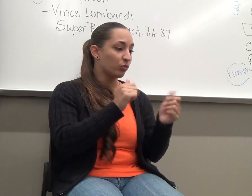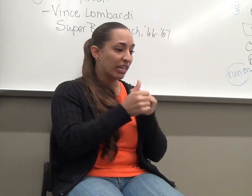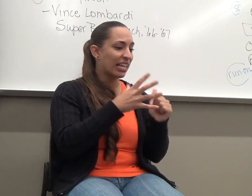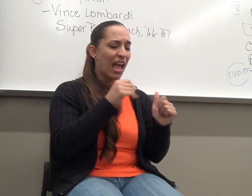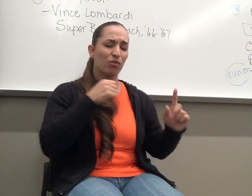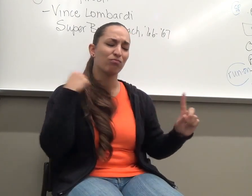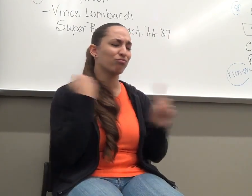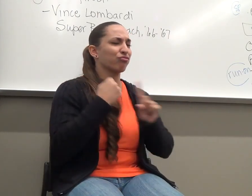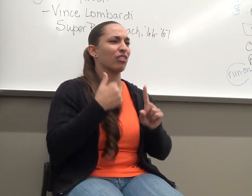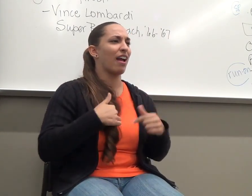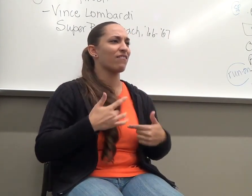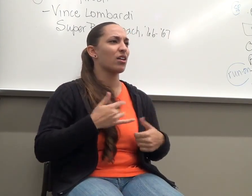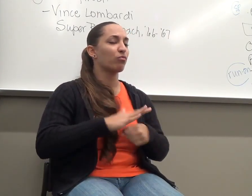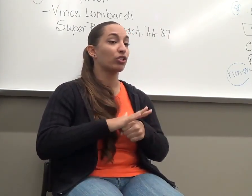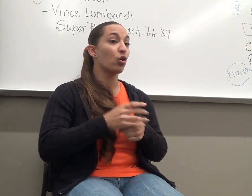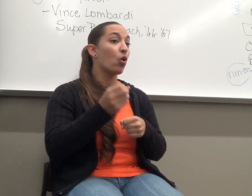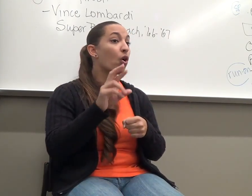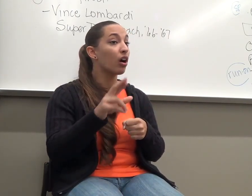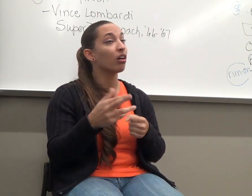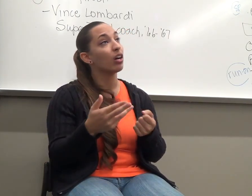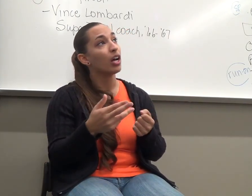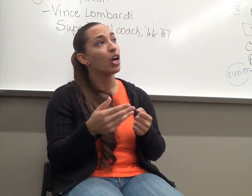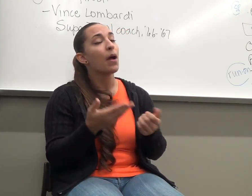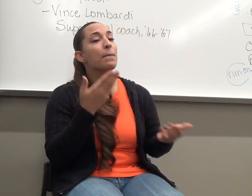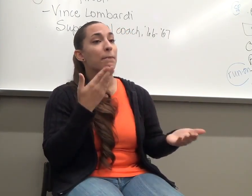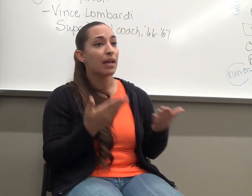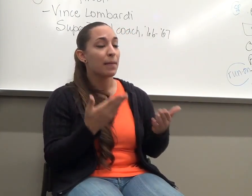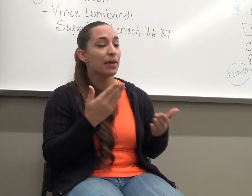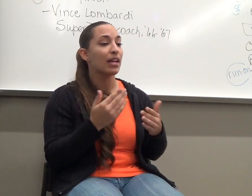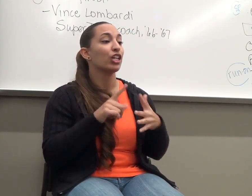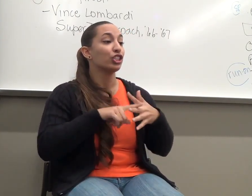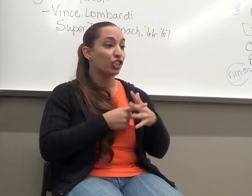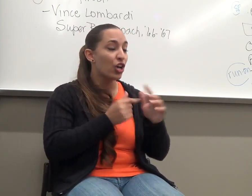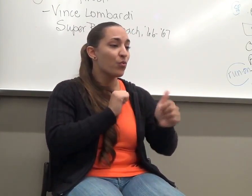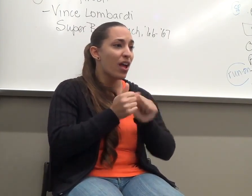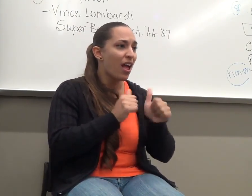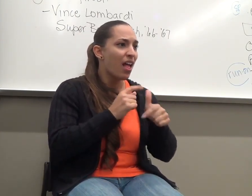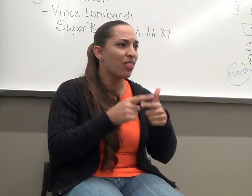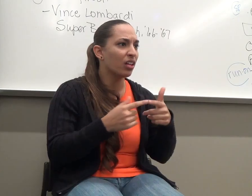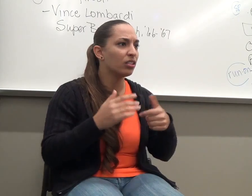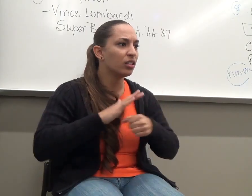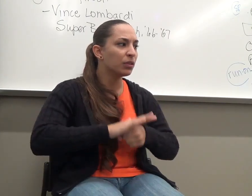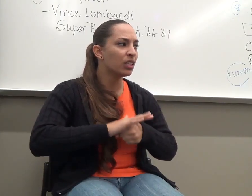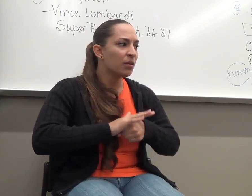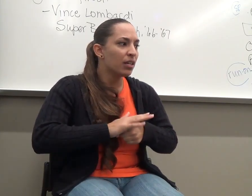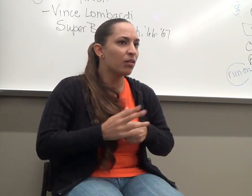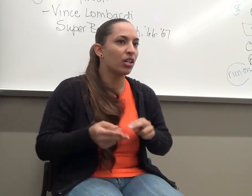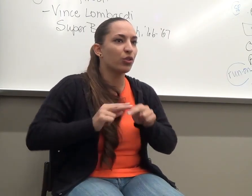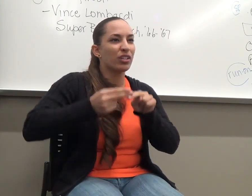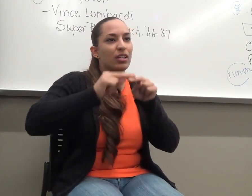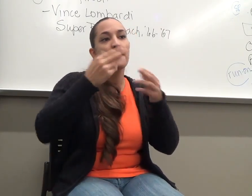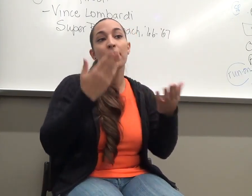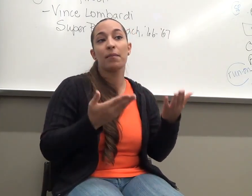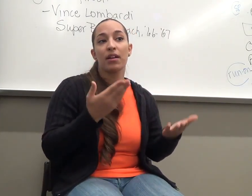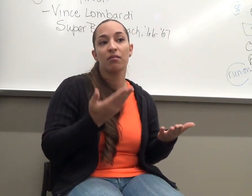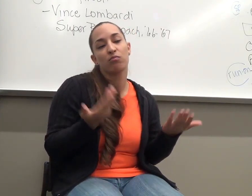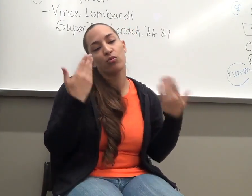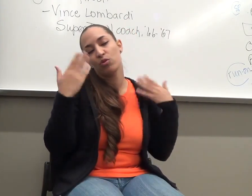Same thing. The controlling idea, the main point. This was a bad experience. This person is